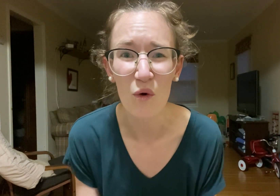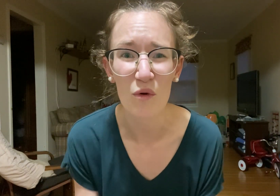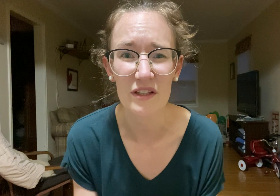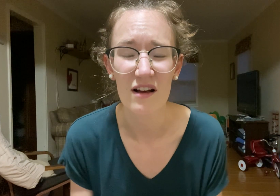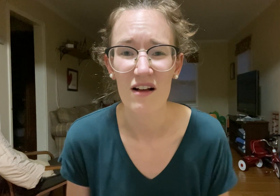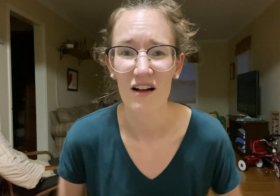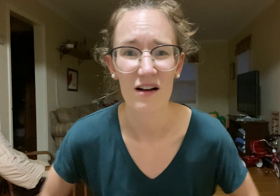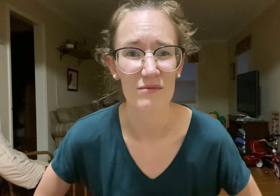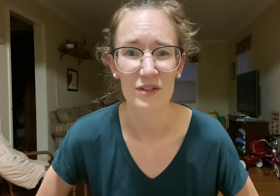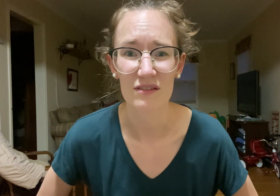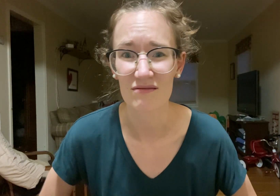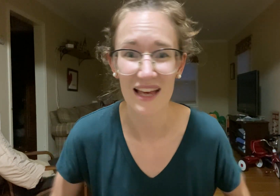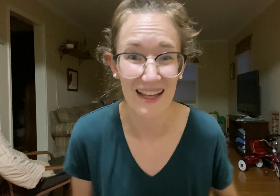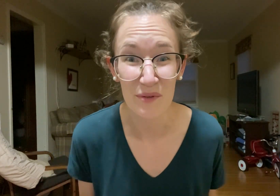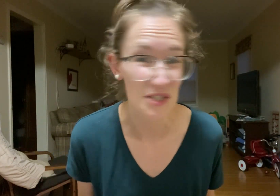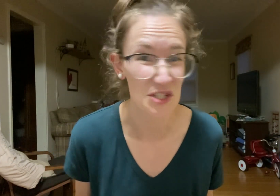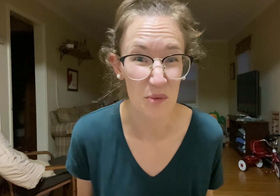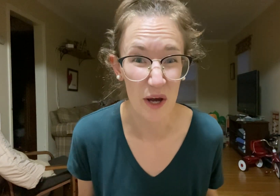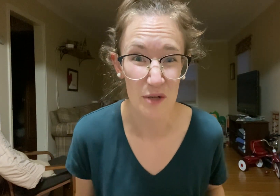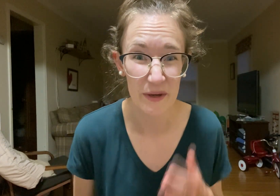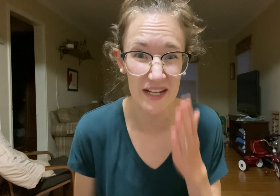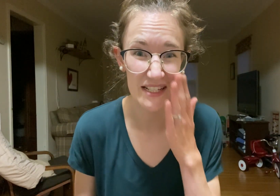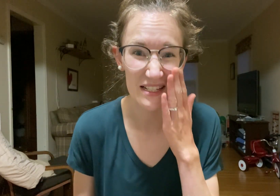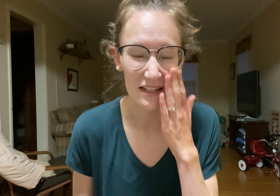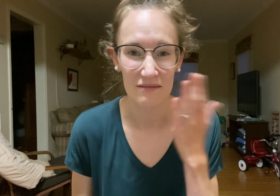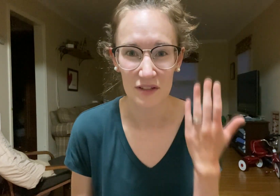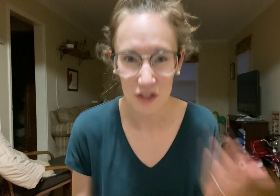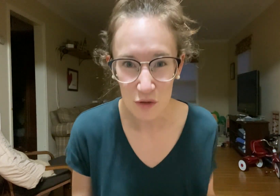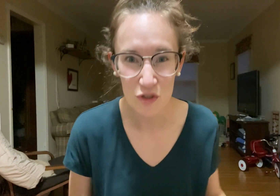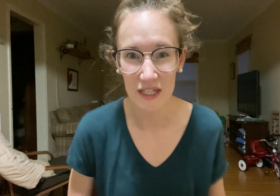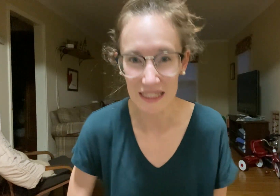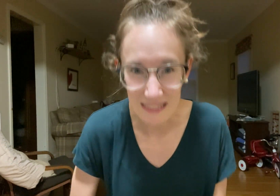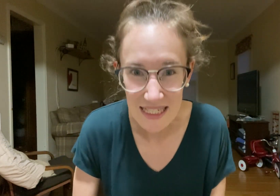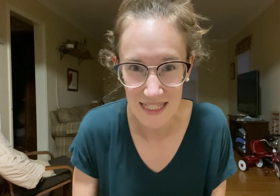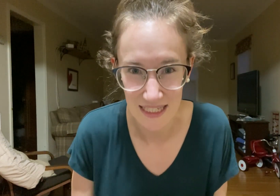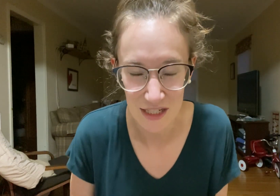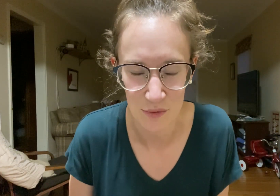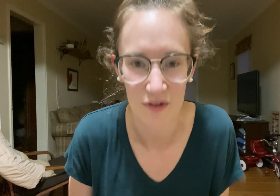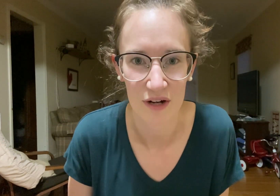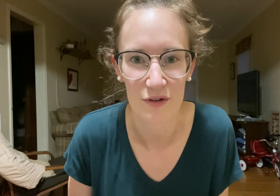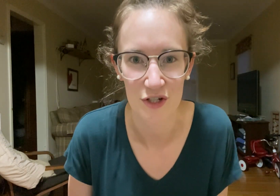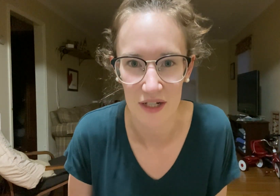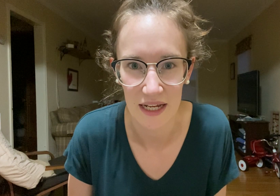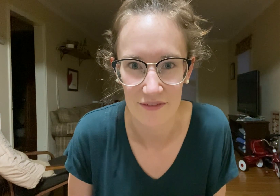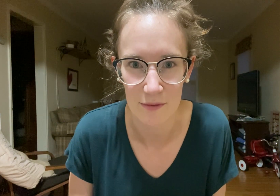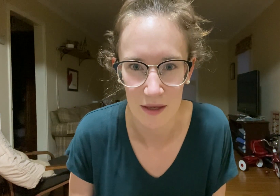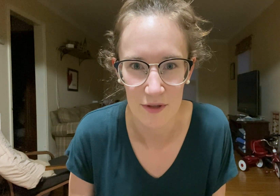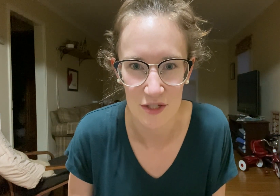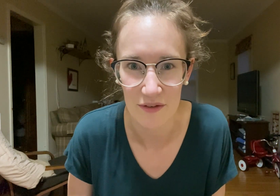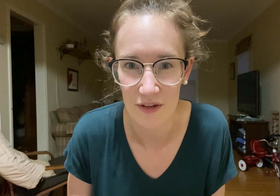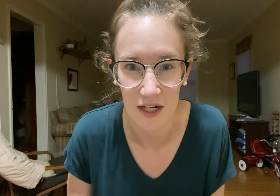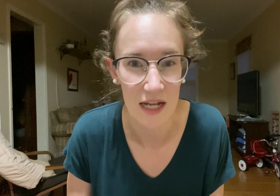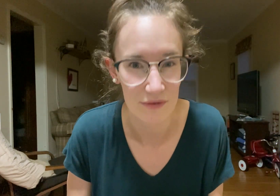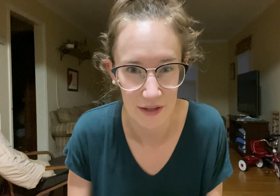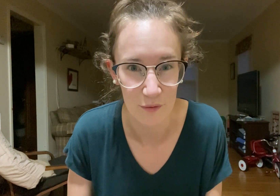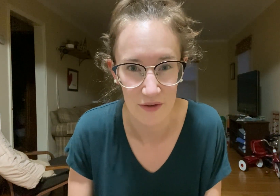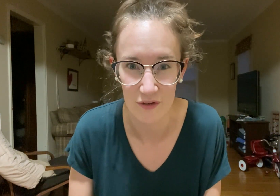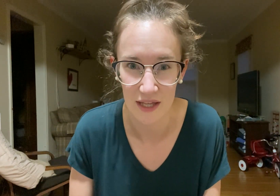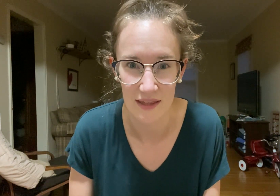told, once your water breaks, usually at least in the next 24 hours, you're going to have the baby. So I figured I'd rather wait for that than